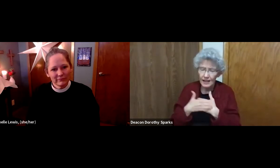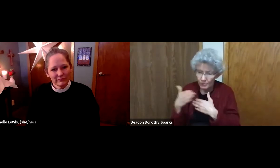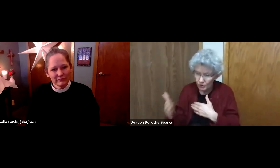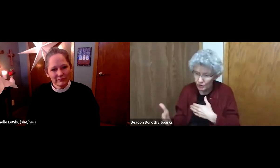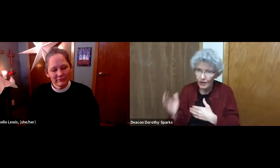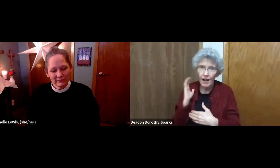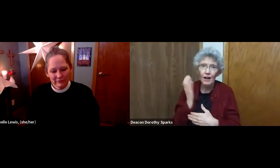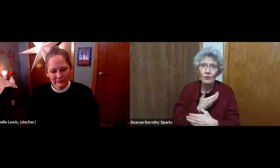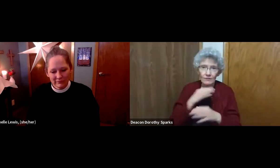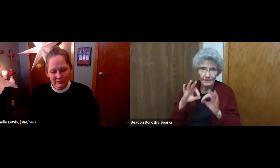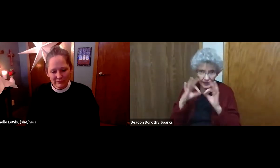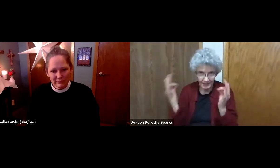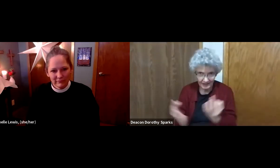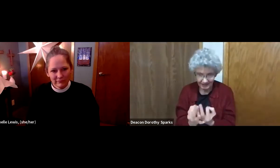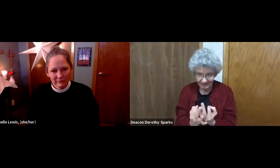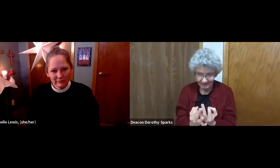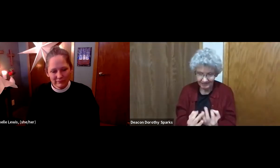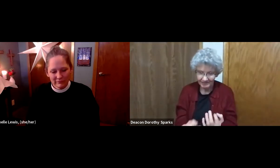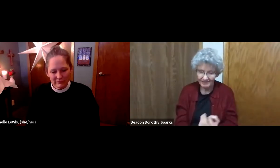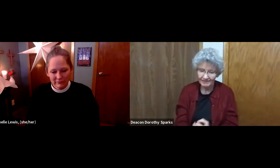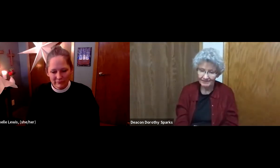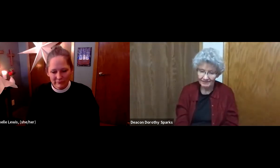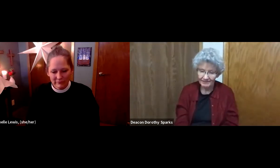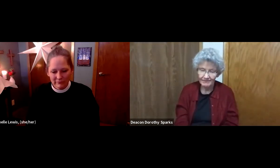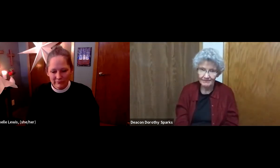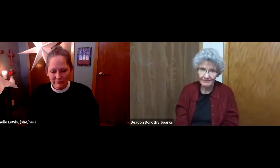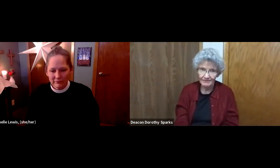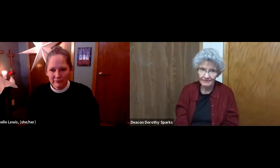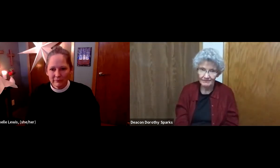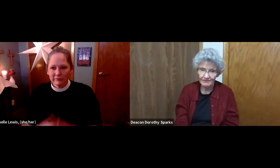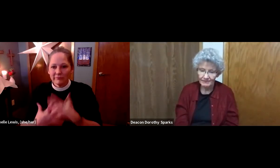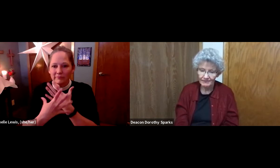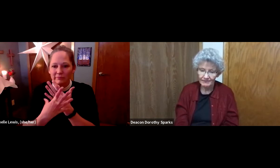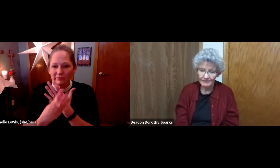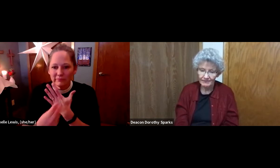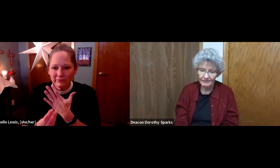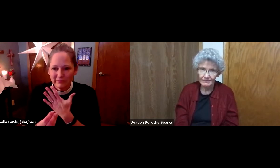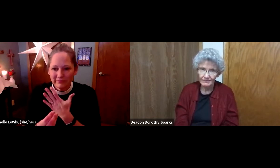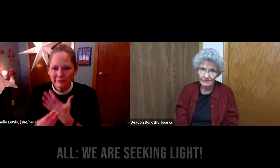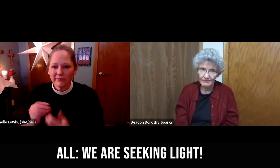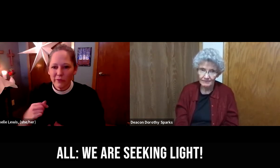In our own lives, our neighborhoods, our families,